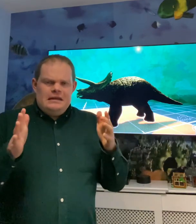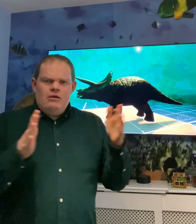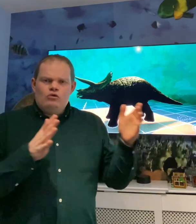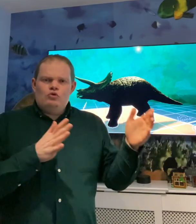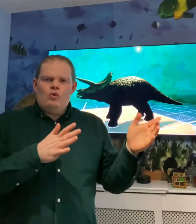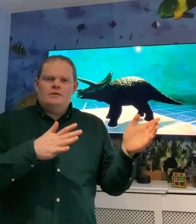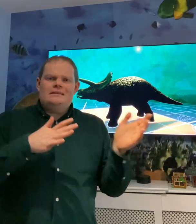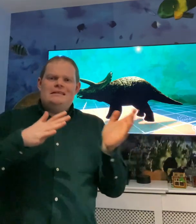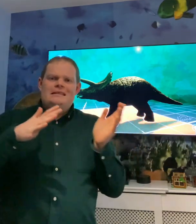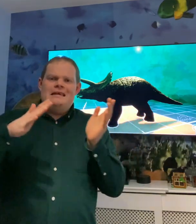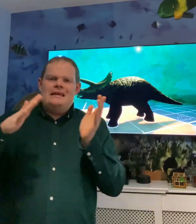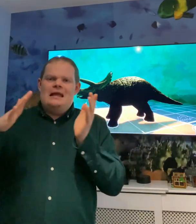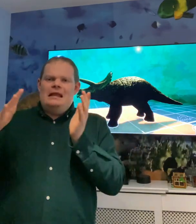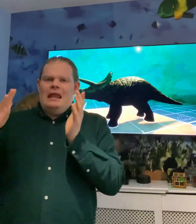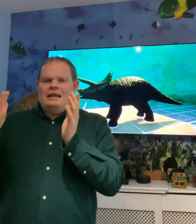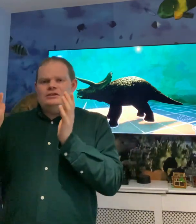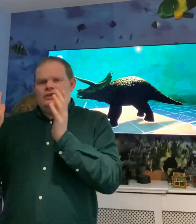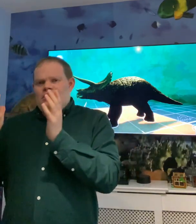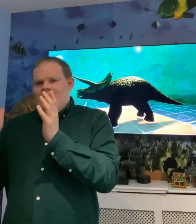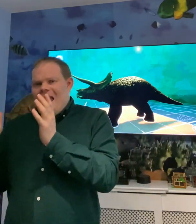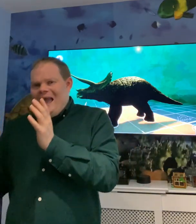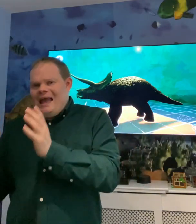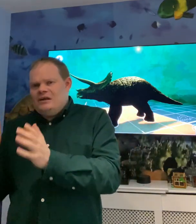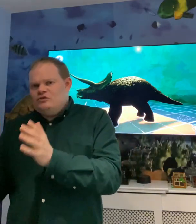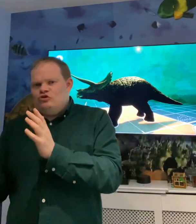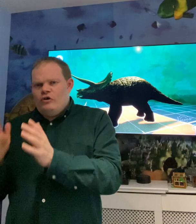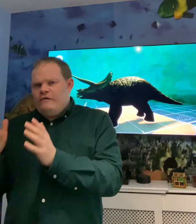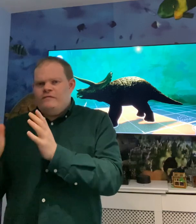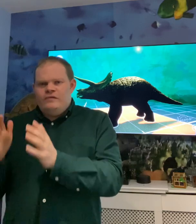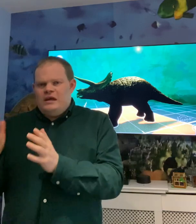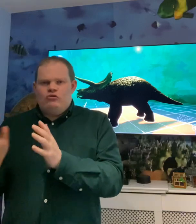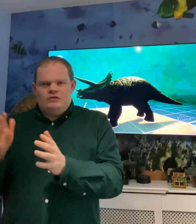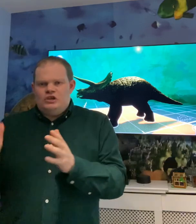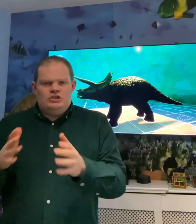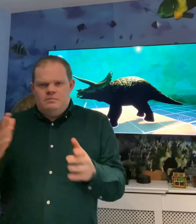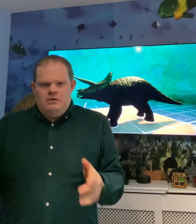Nearer towards the latter end of the Cretaceous period,